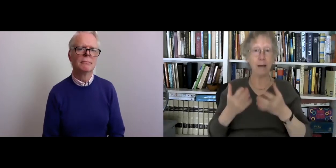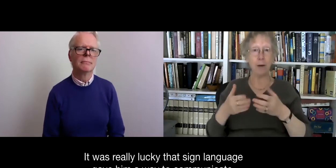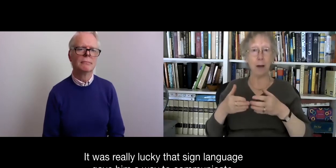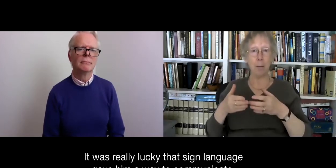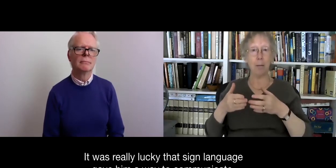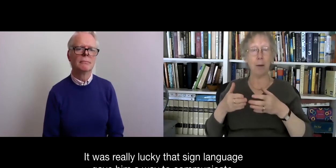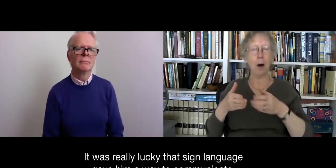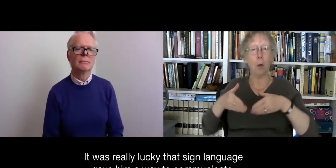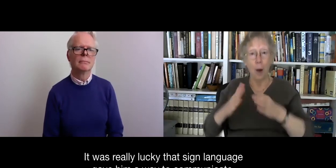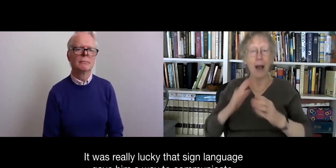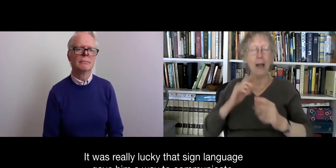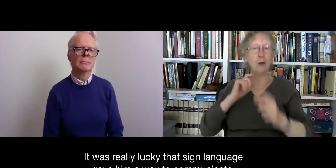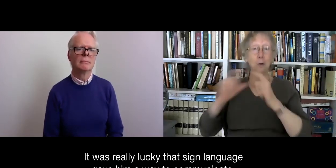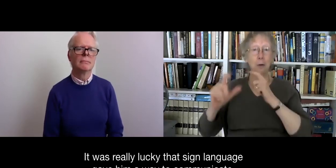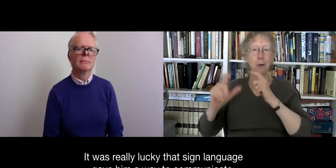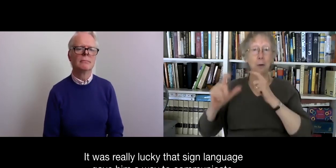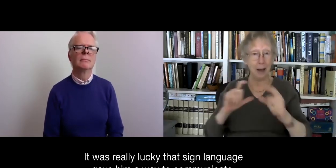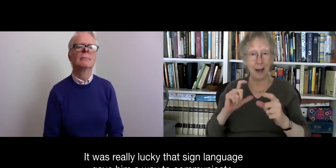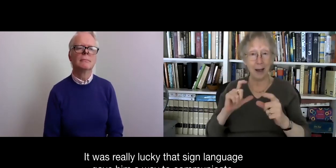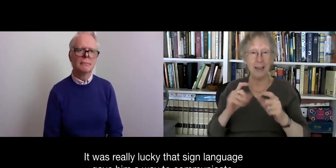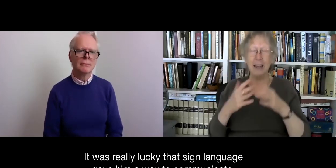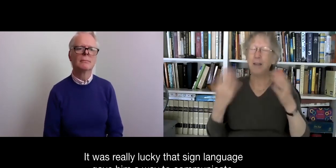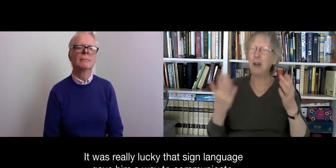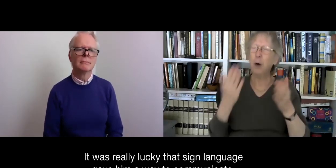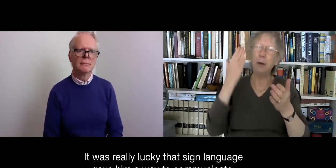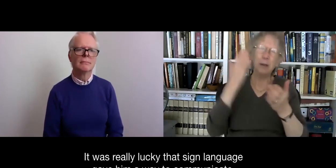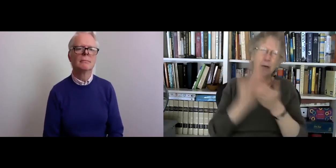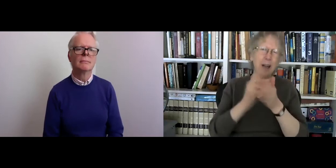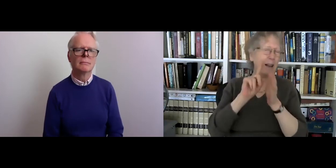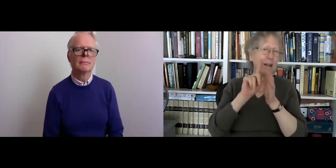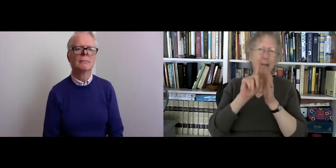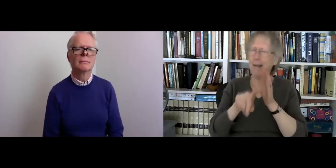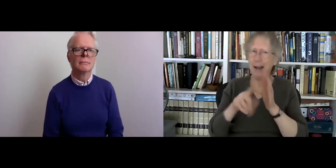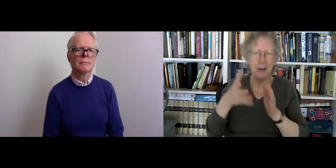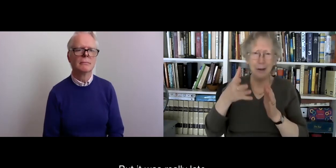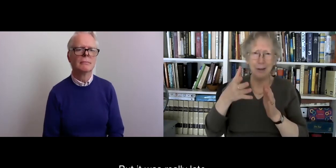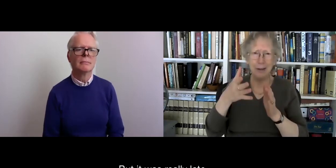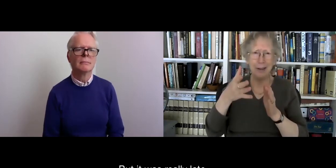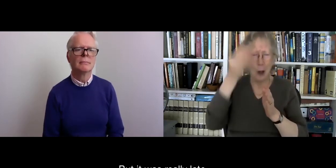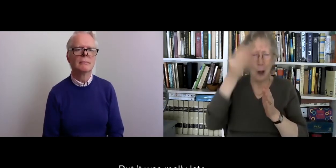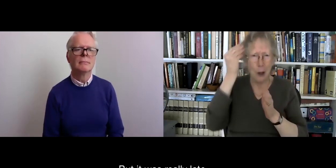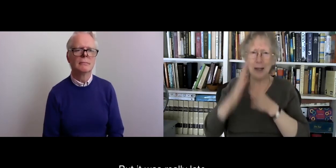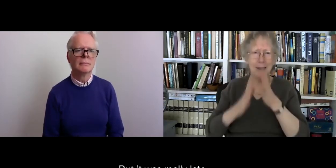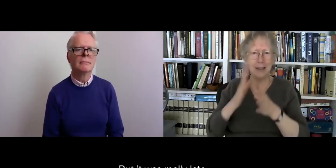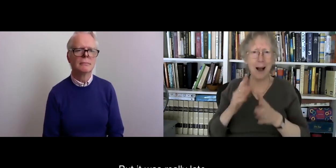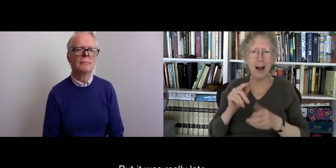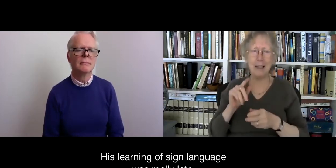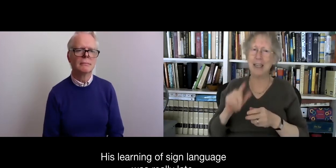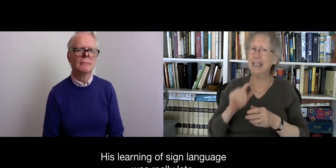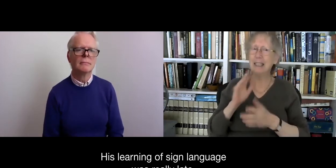So it was really lucky that sign language gave him a way to communicate. But it was really late. His learning of